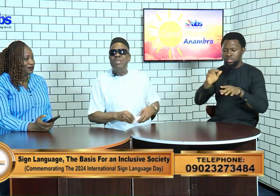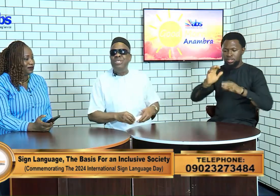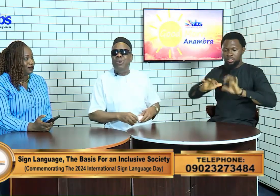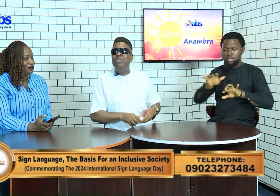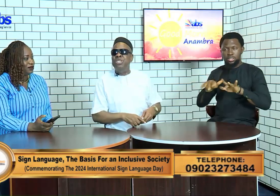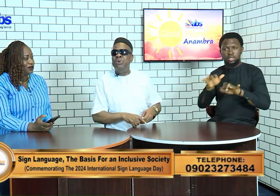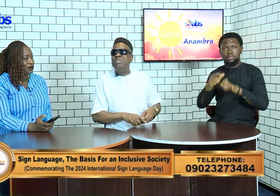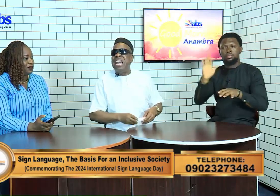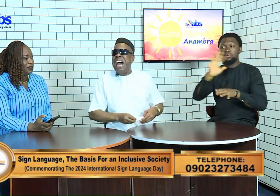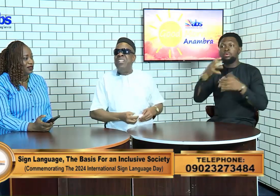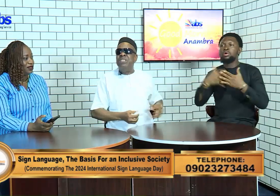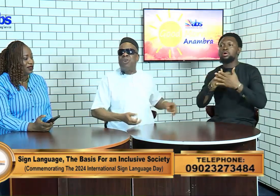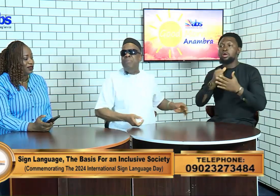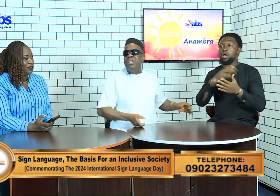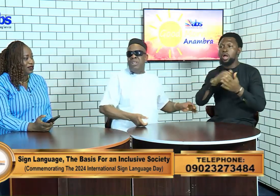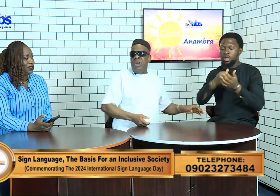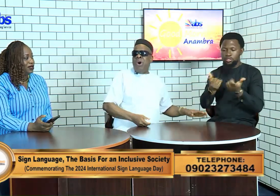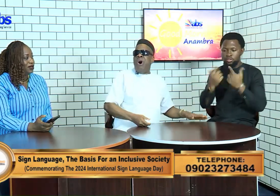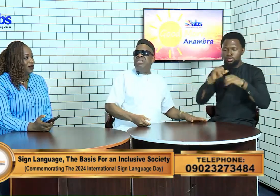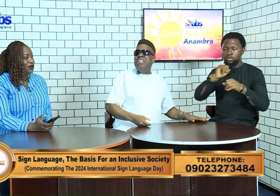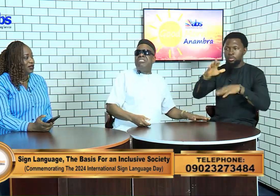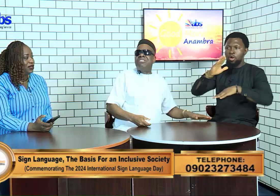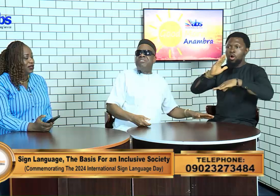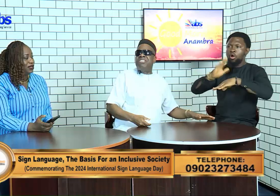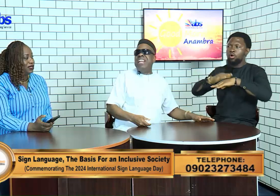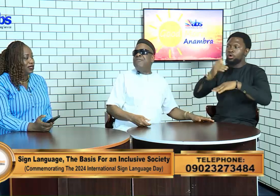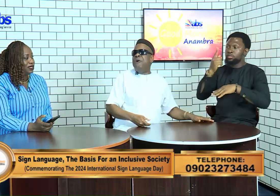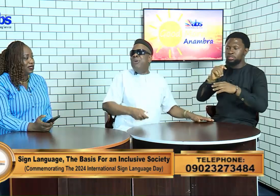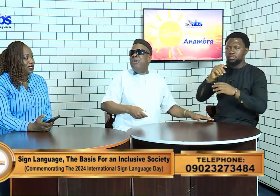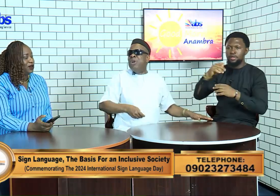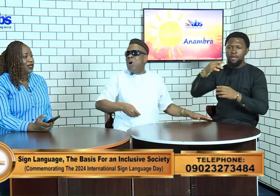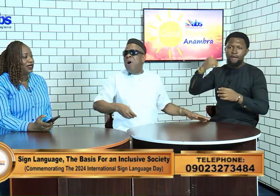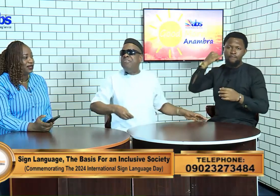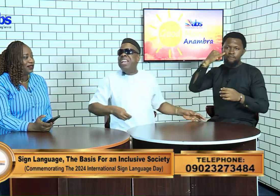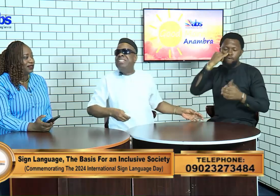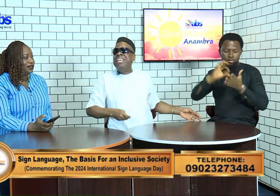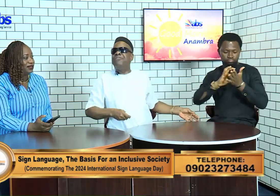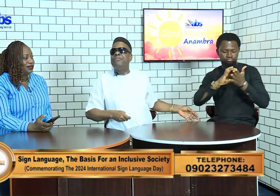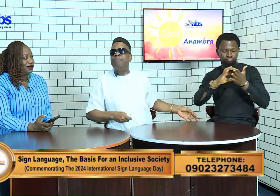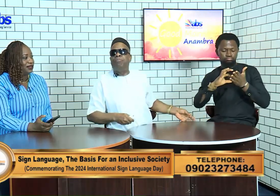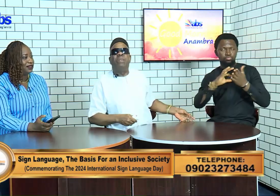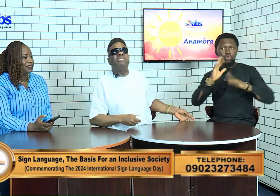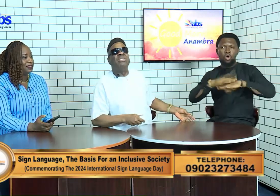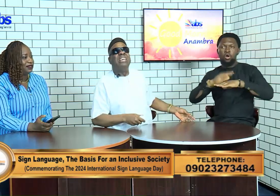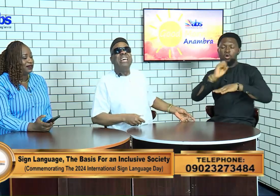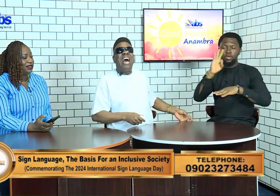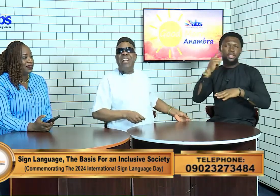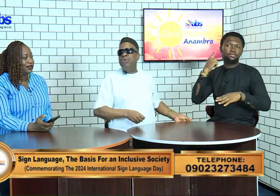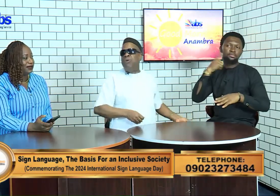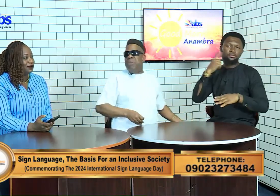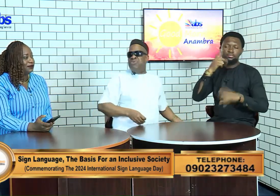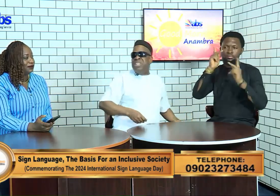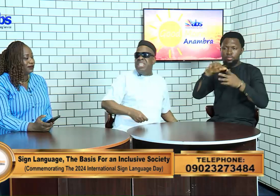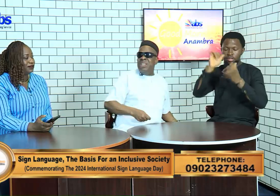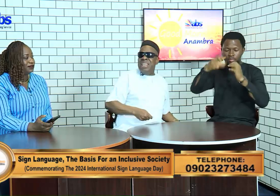typing your news and it's coming on the telephone of a deaf person. Okay. And he